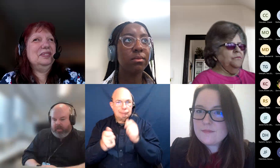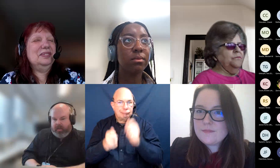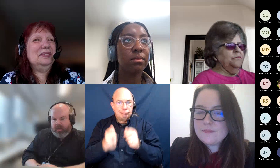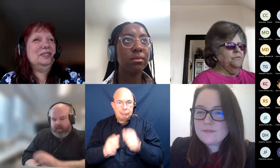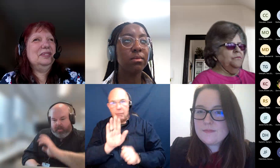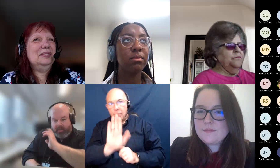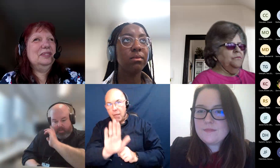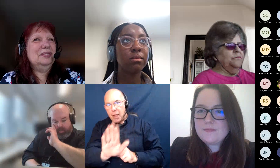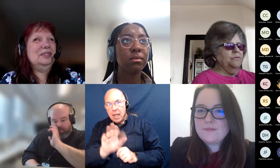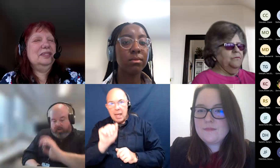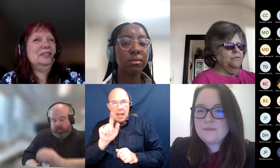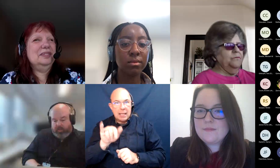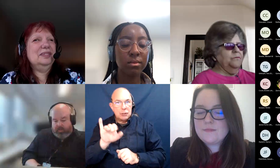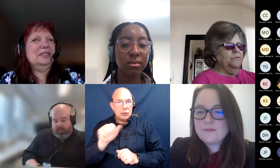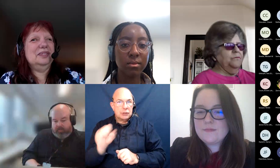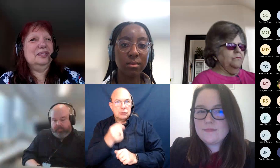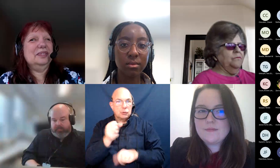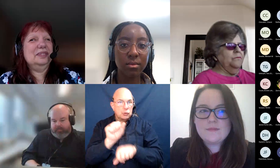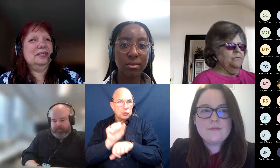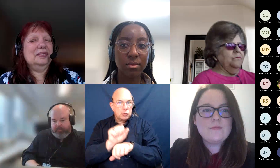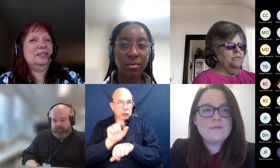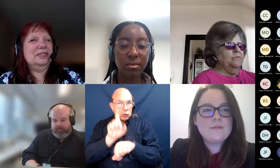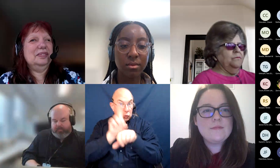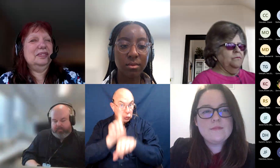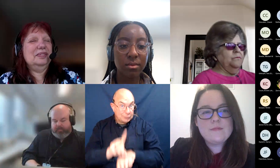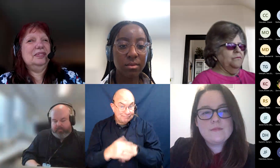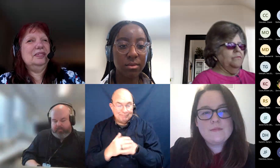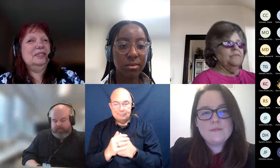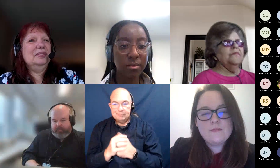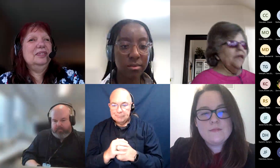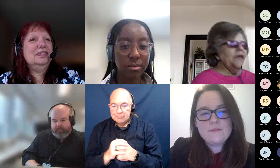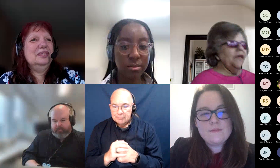modify Alicia's work duties.